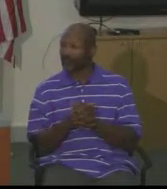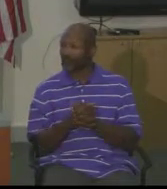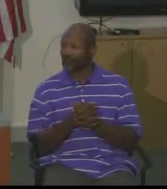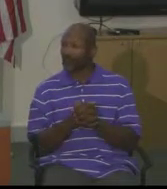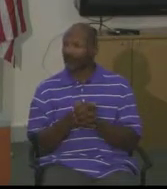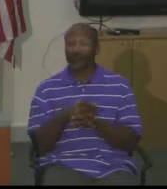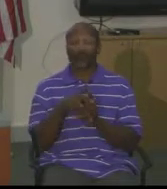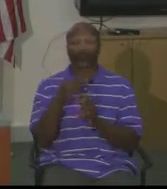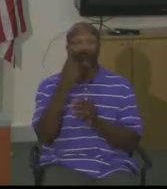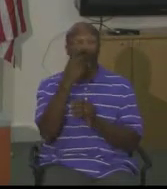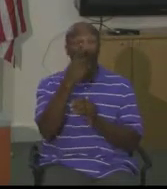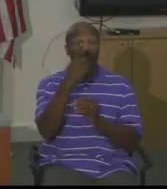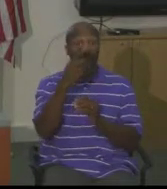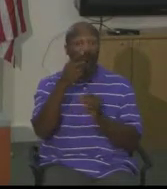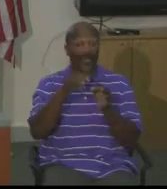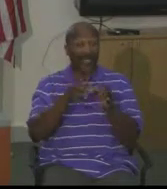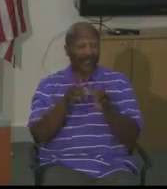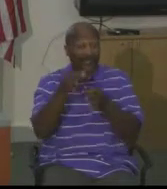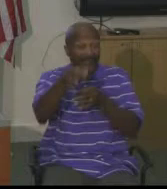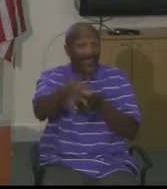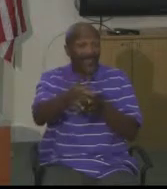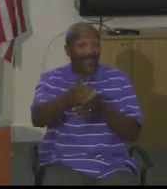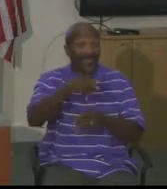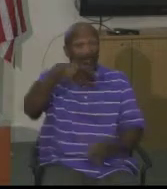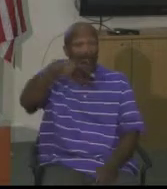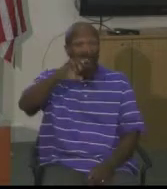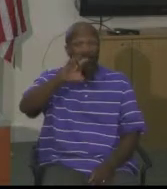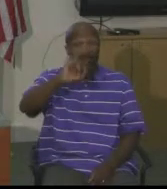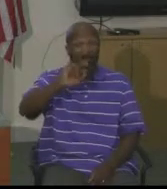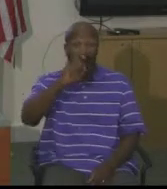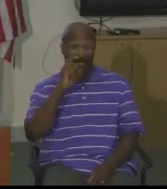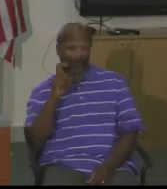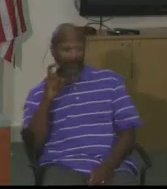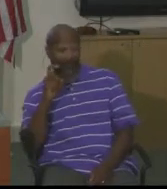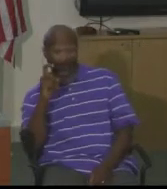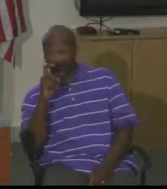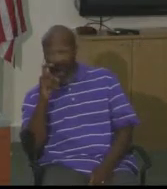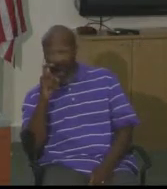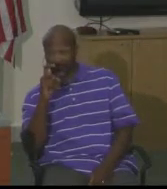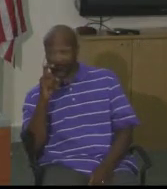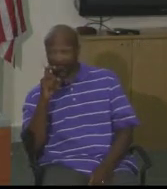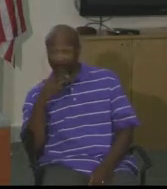There was an extension made to PCI called PCIX.